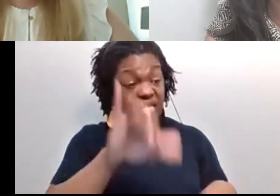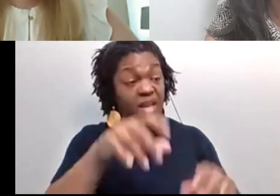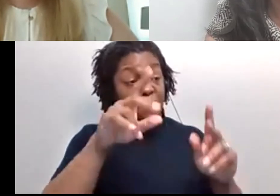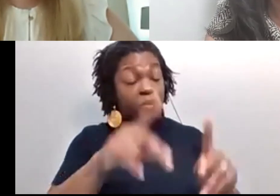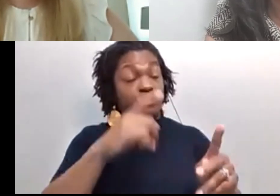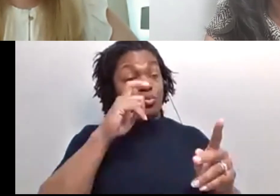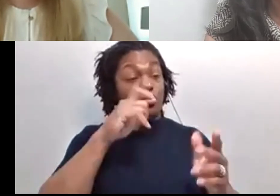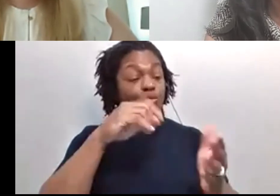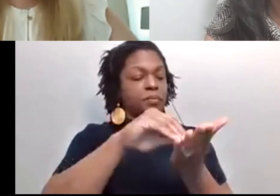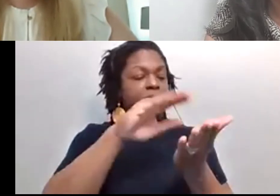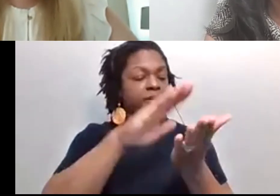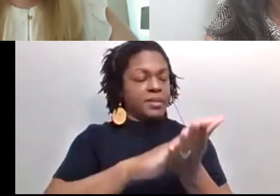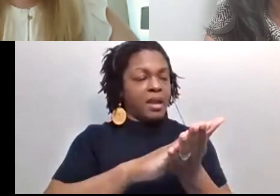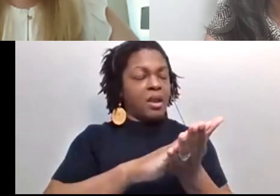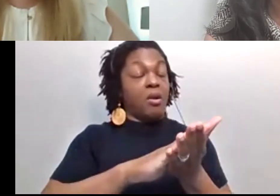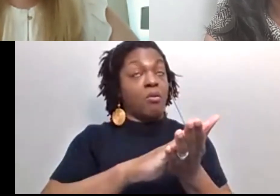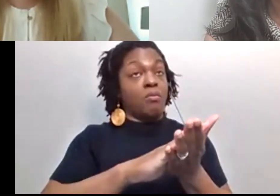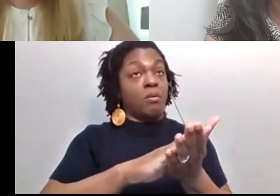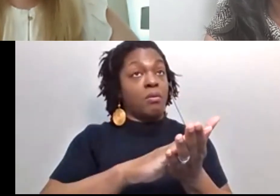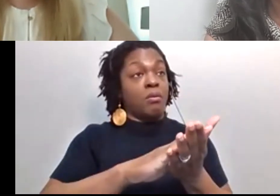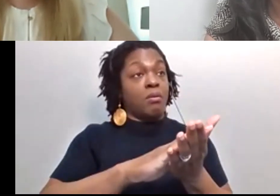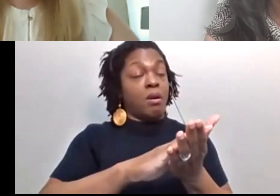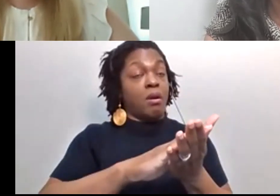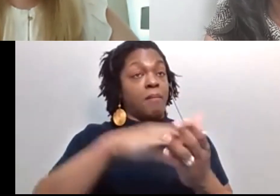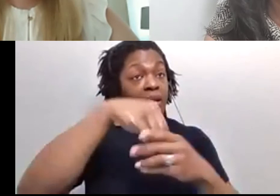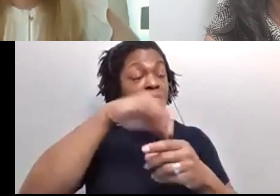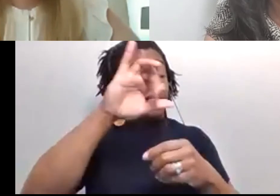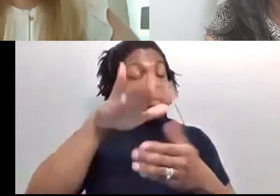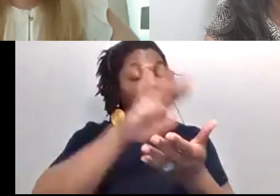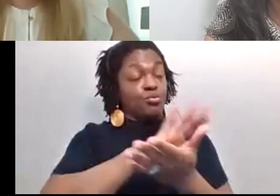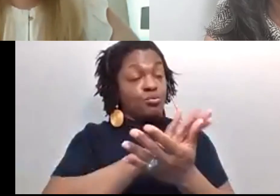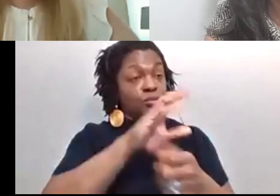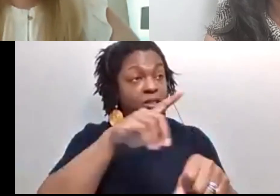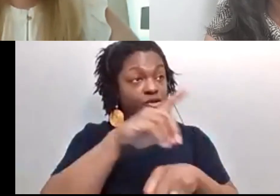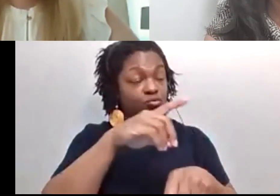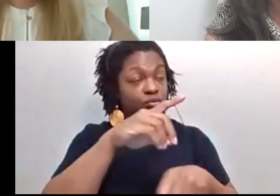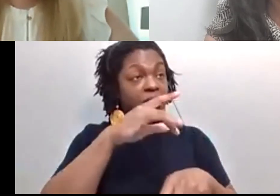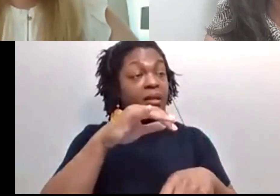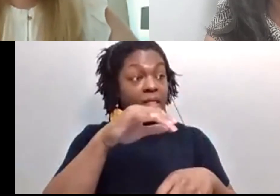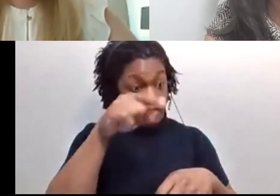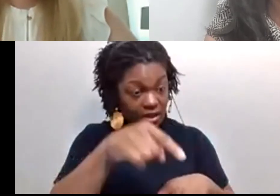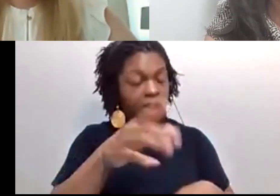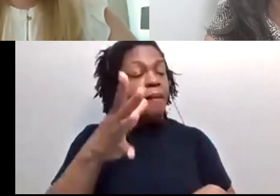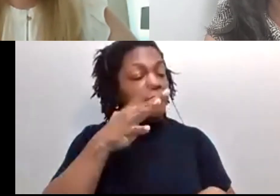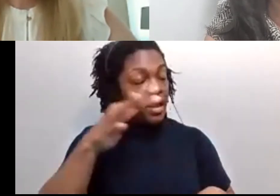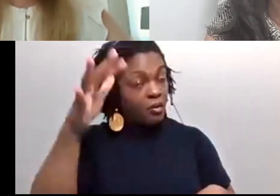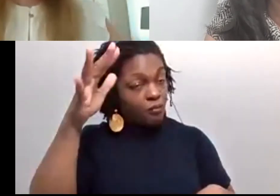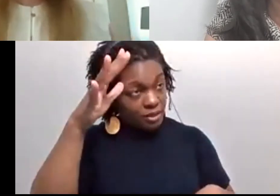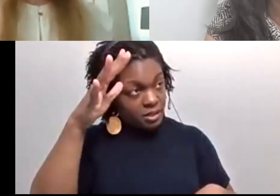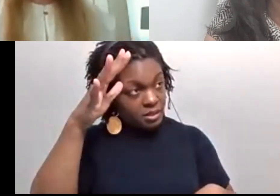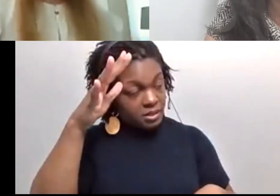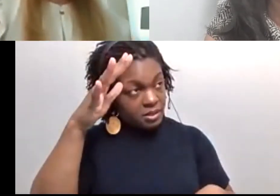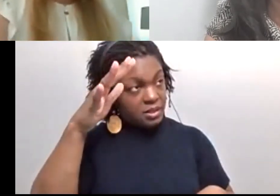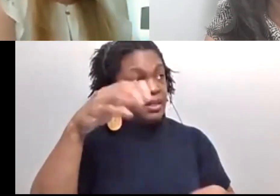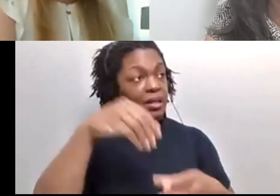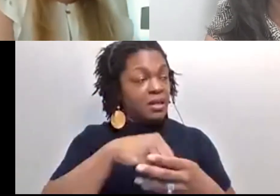also employed in one form or fashion by the school system, it's going to